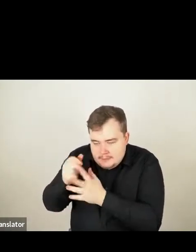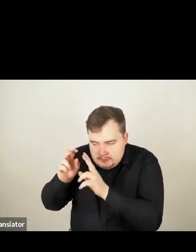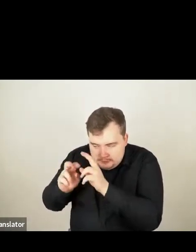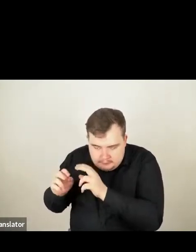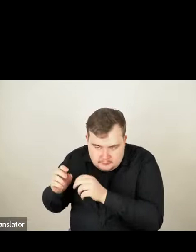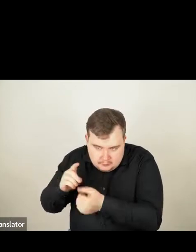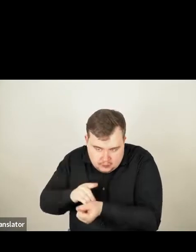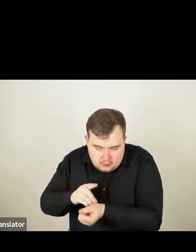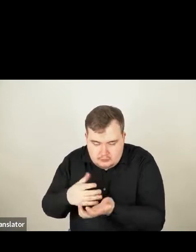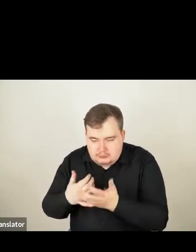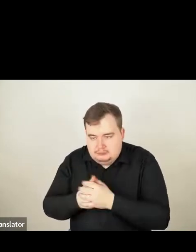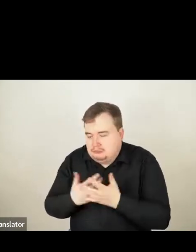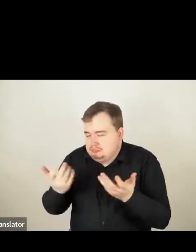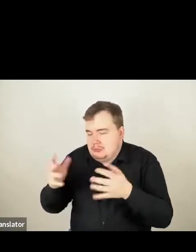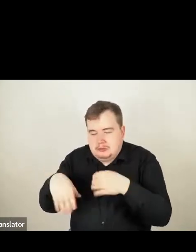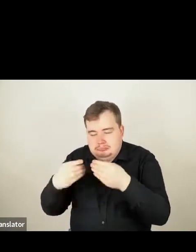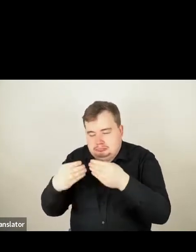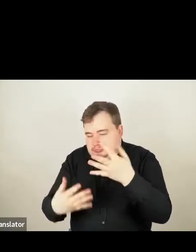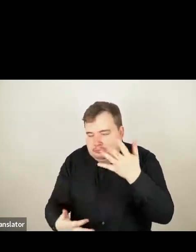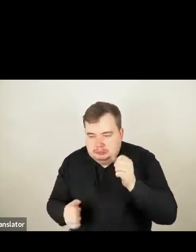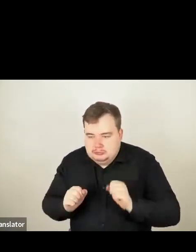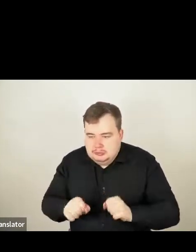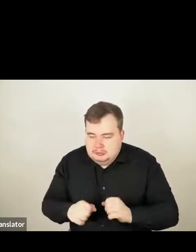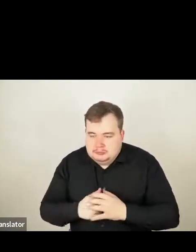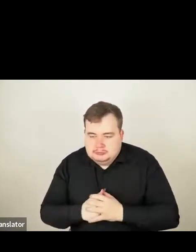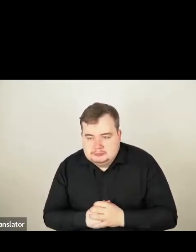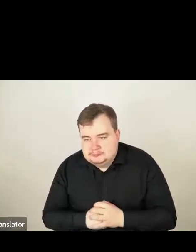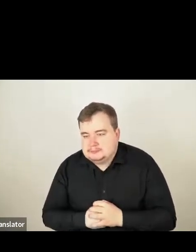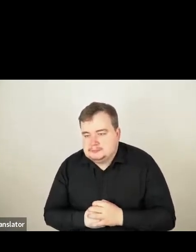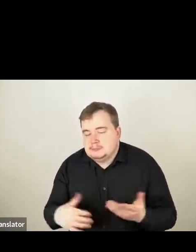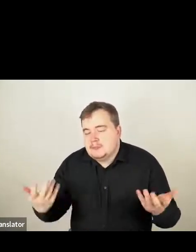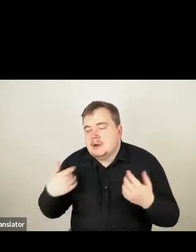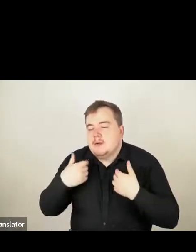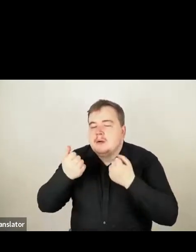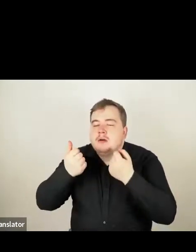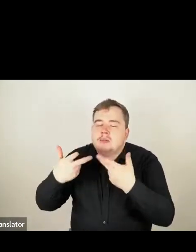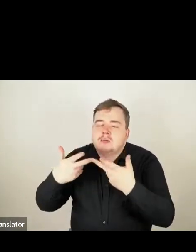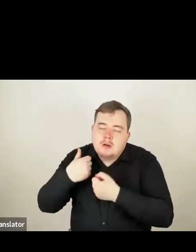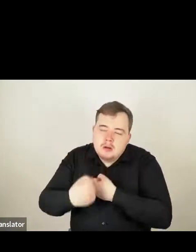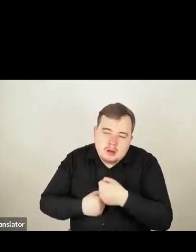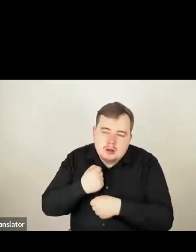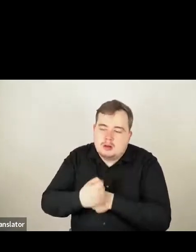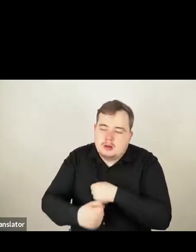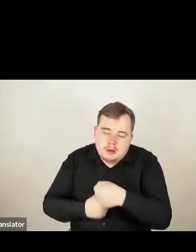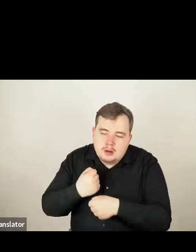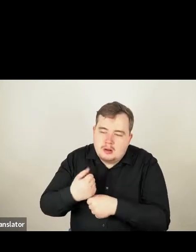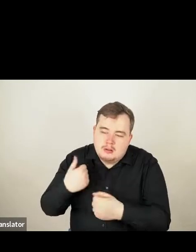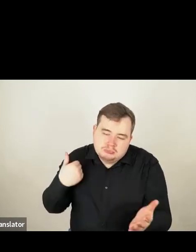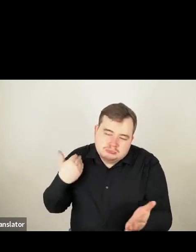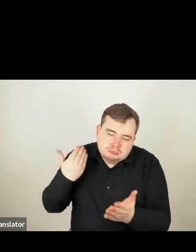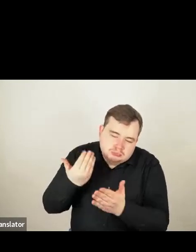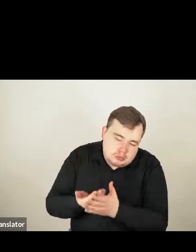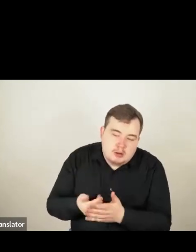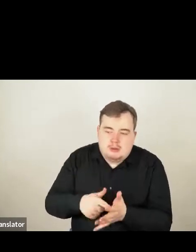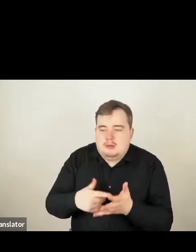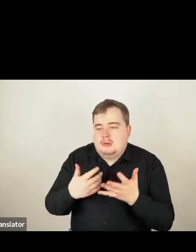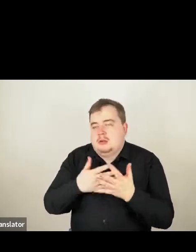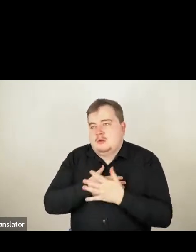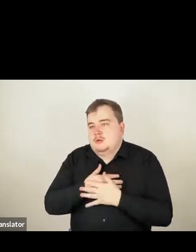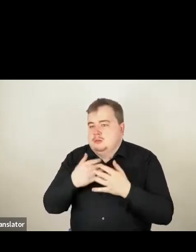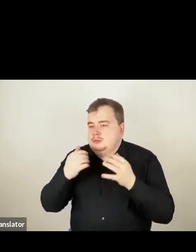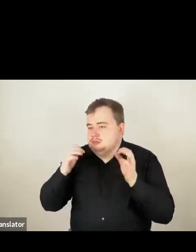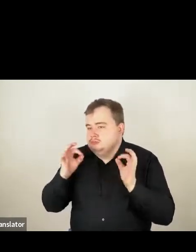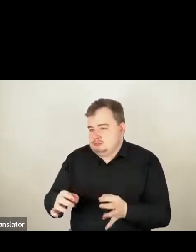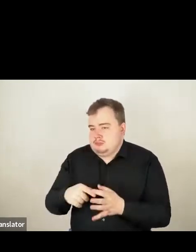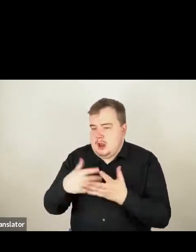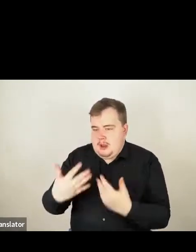and gentlemen, took many years. It's not just one law only. It is a real work that we have